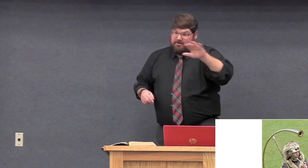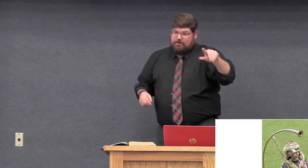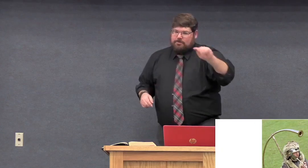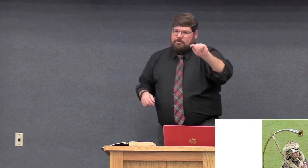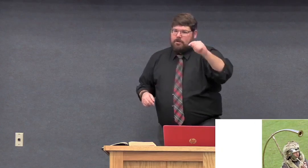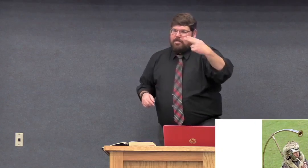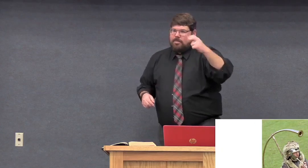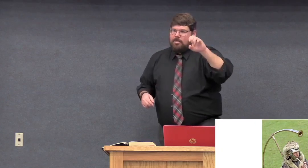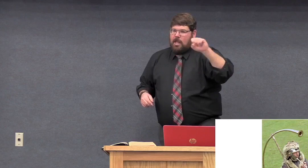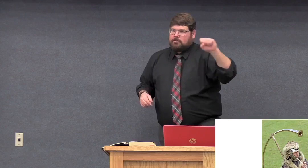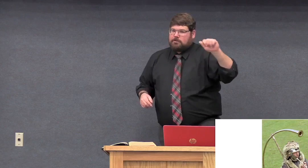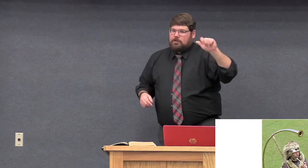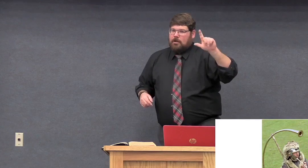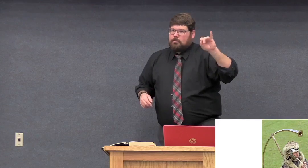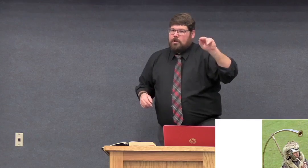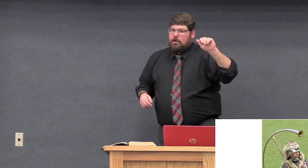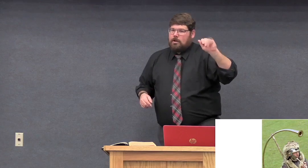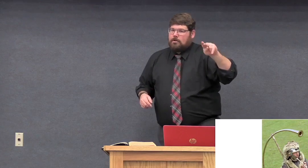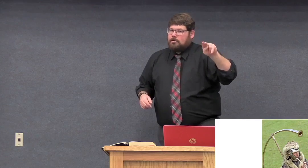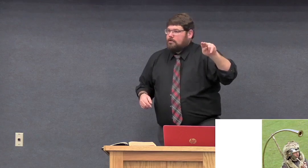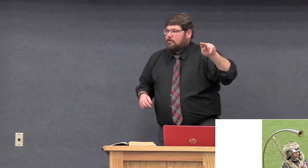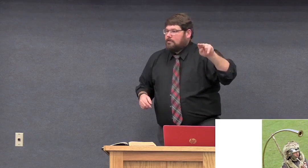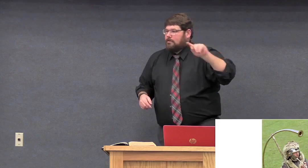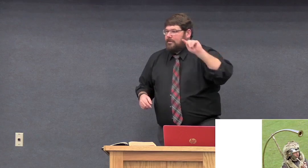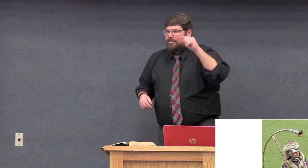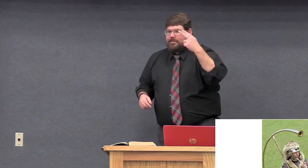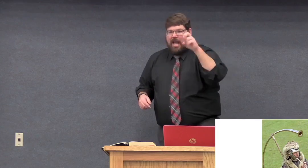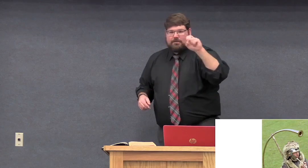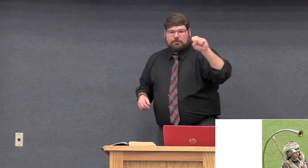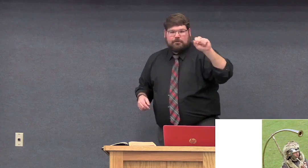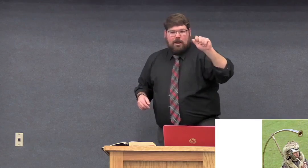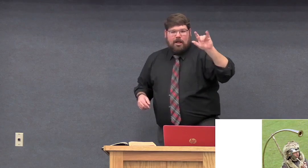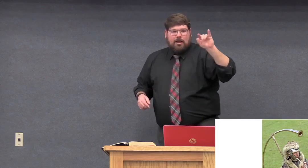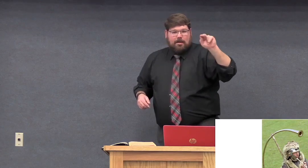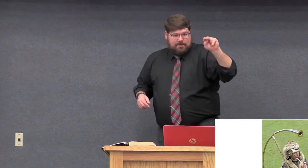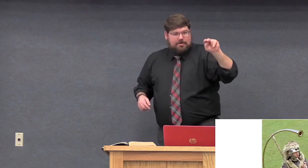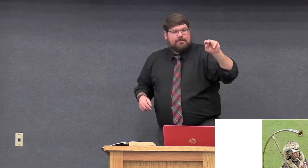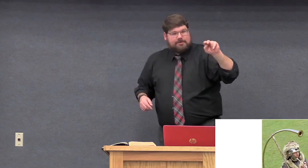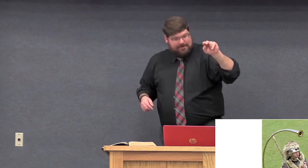And it has a specific name. It's called a Thessalonian.